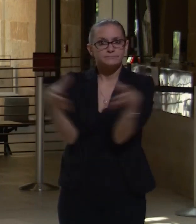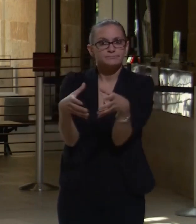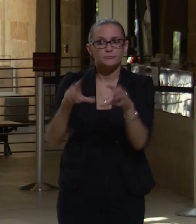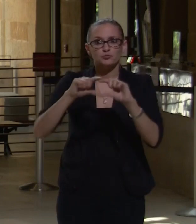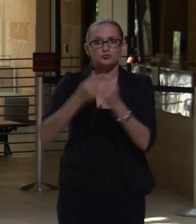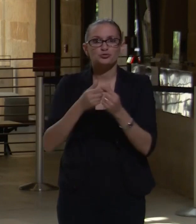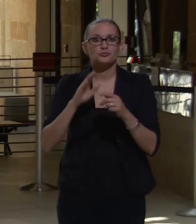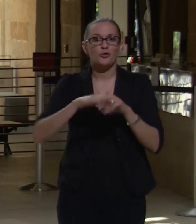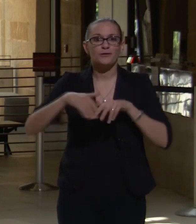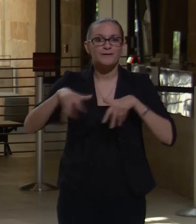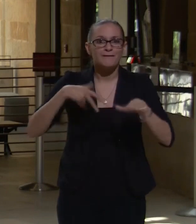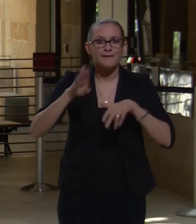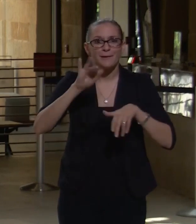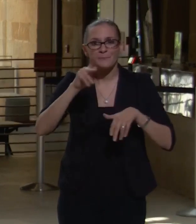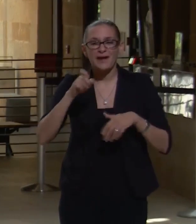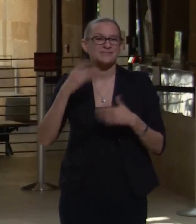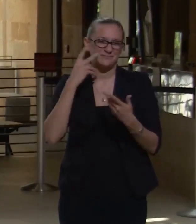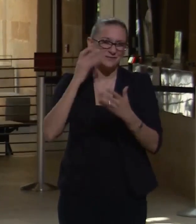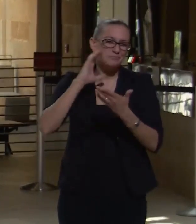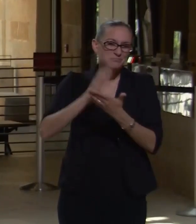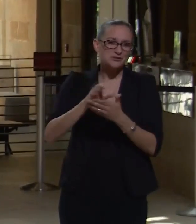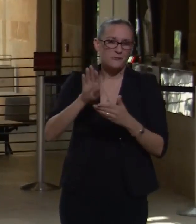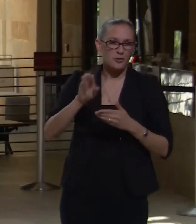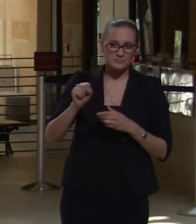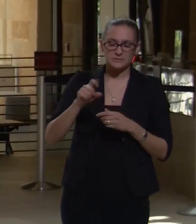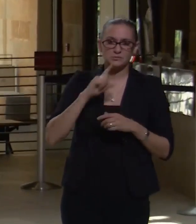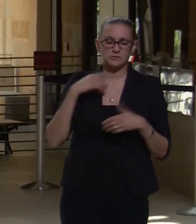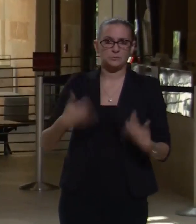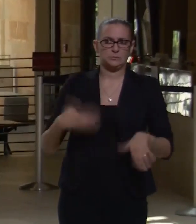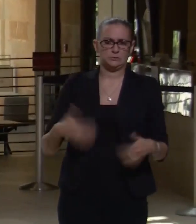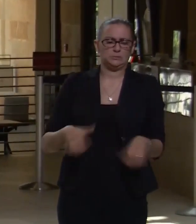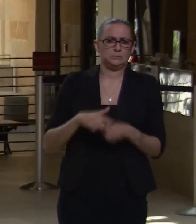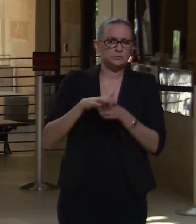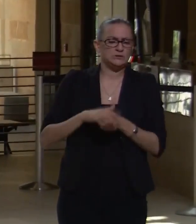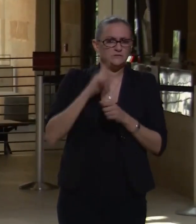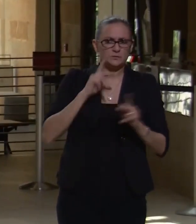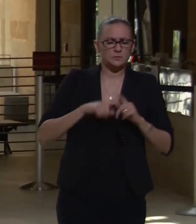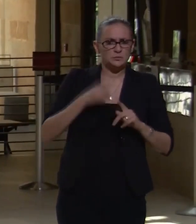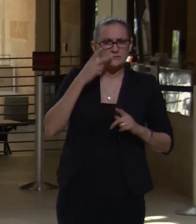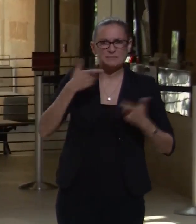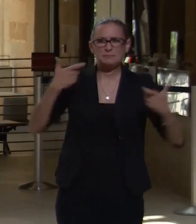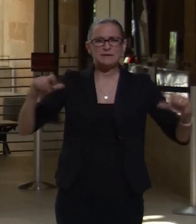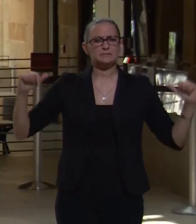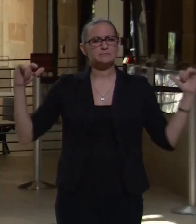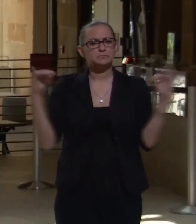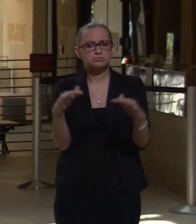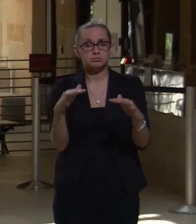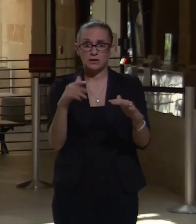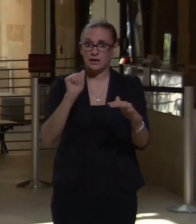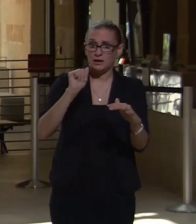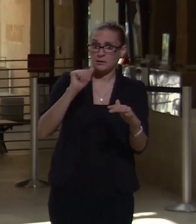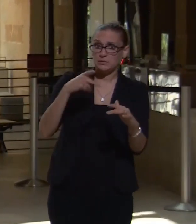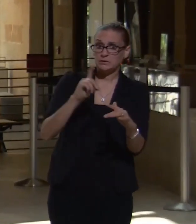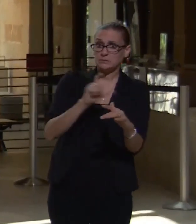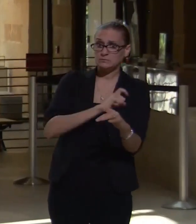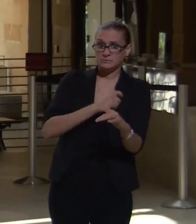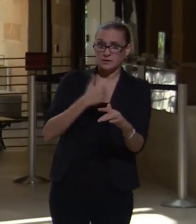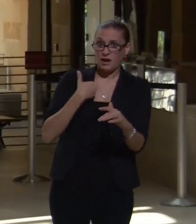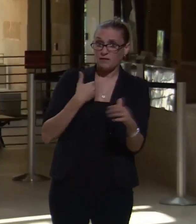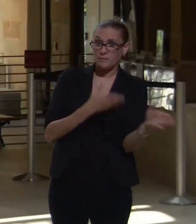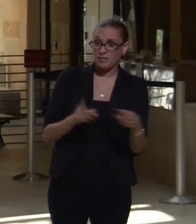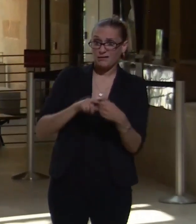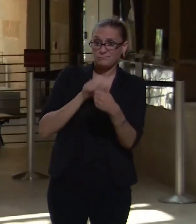bike trails. We've seen the photos at Barton Springs that have been really distressing to people. Big public gatherings like that, does APD have a plan to deal with those?